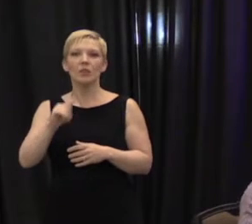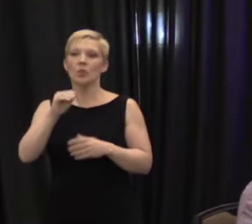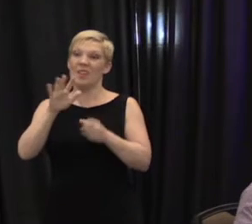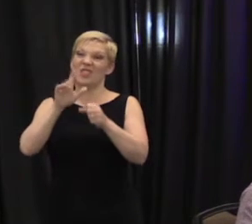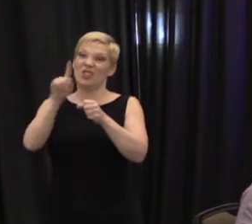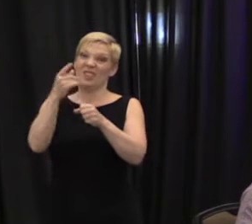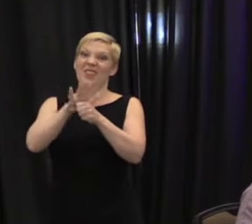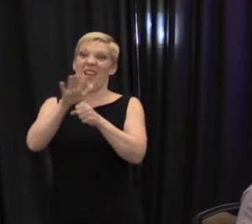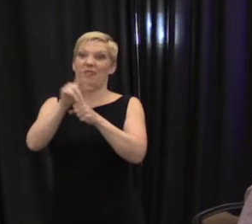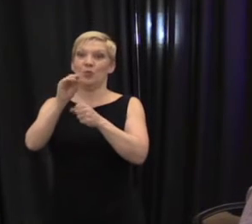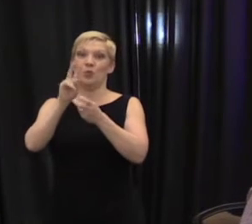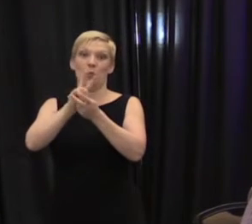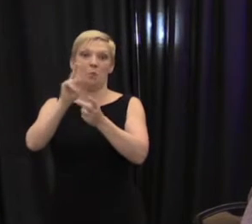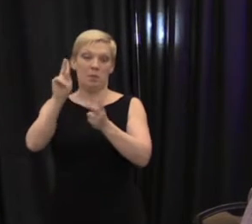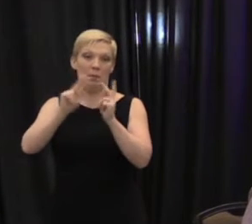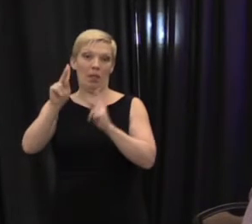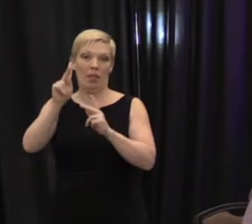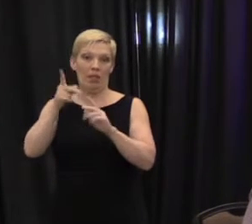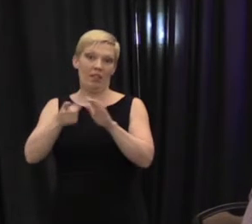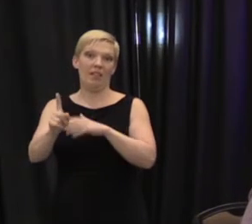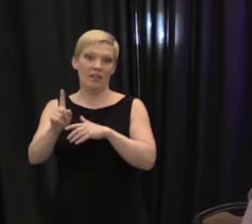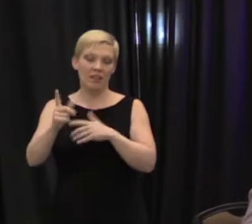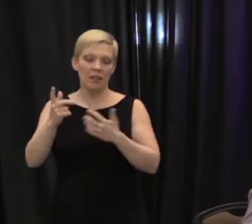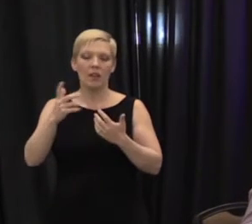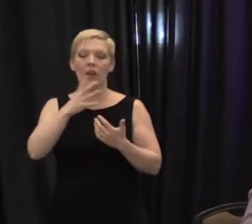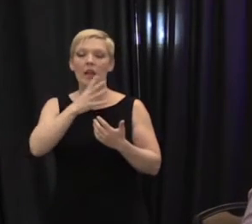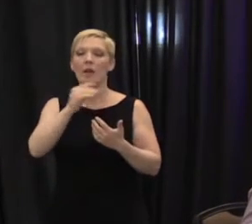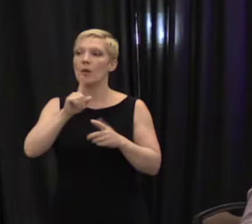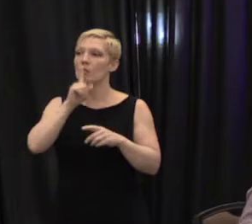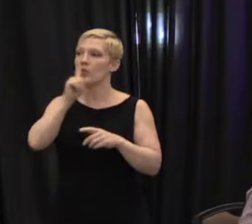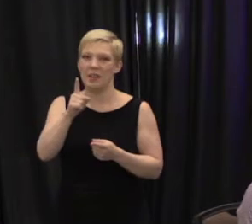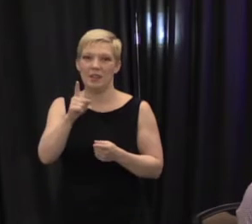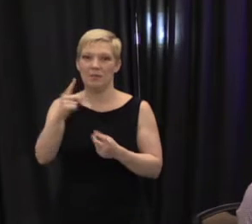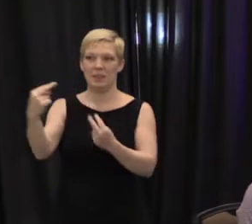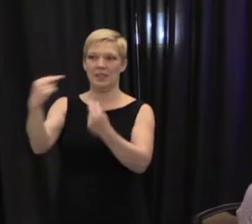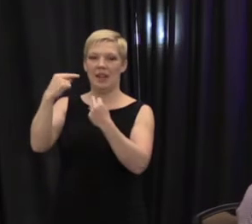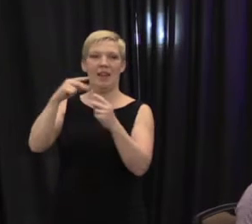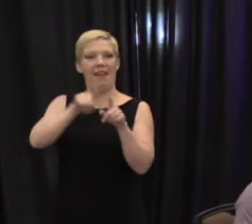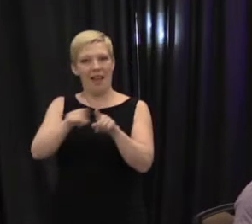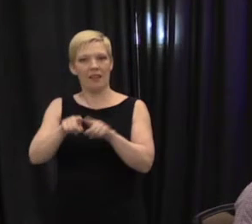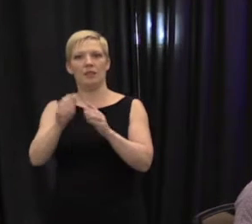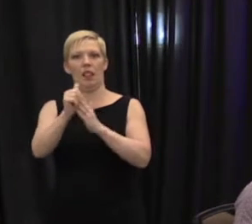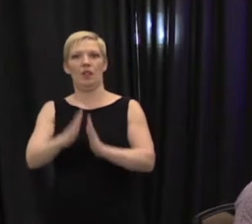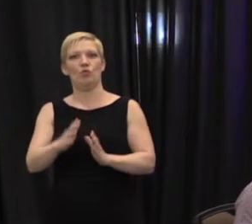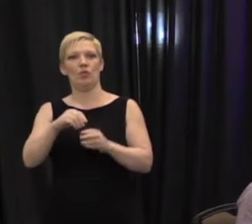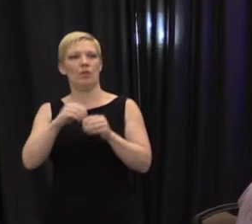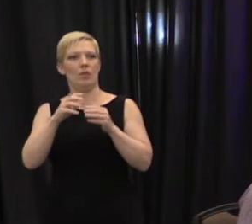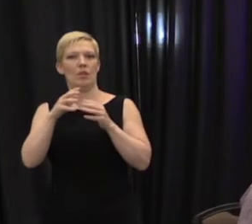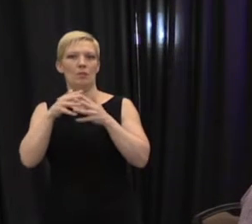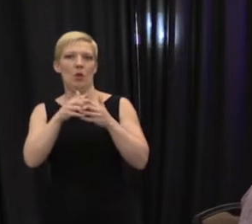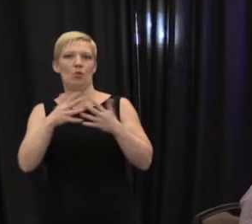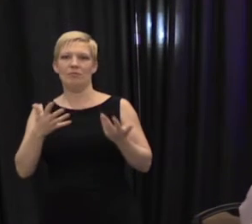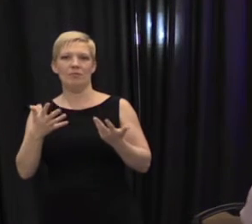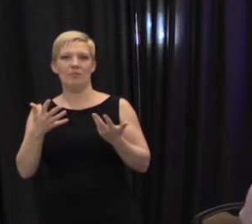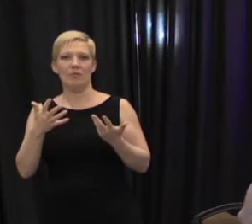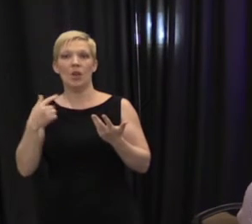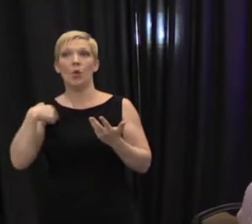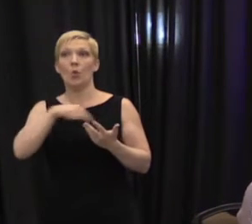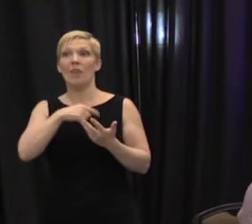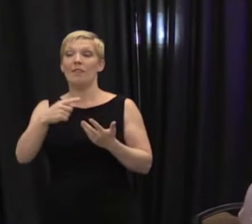But we, quite frankly, have never really been seen as a leader. We've seen as someone with a